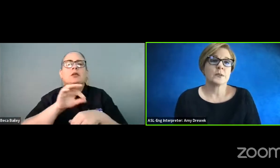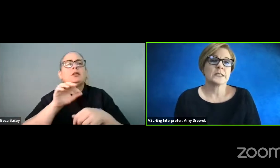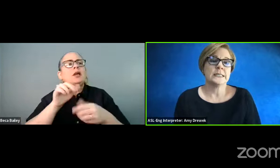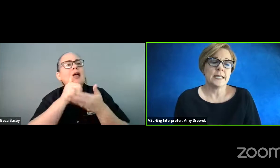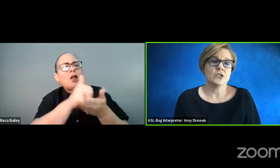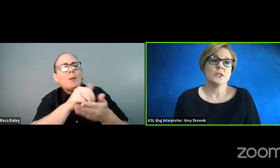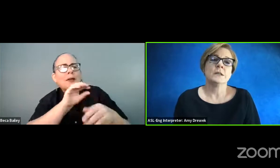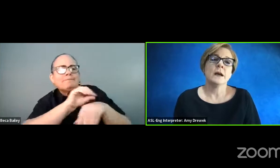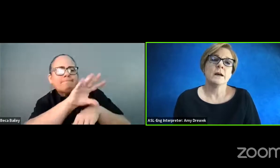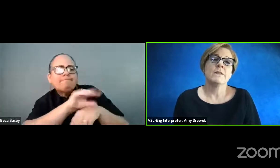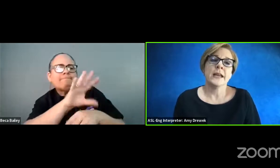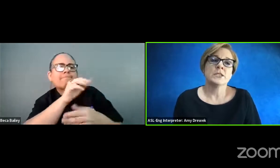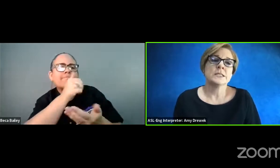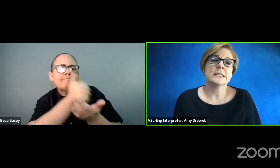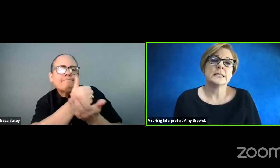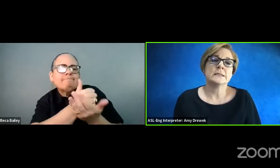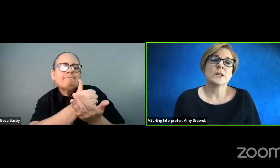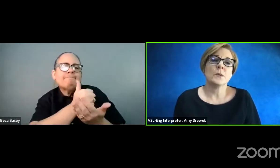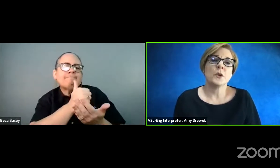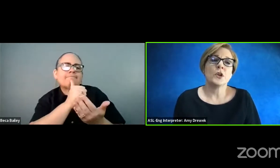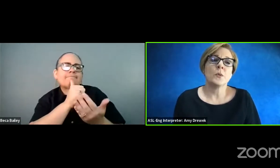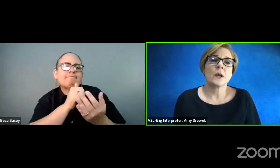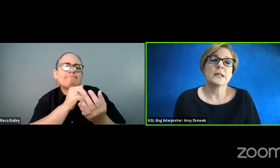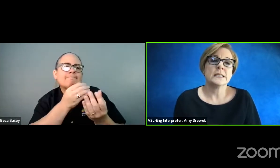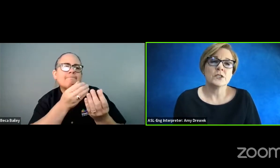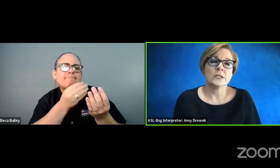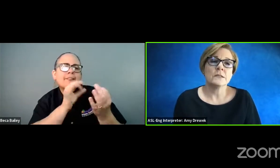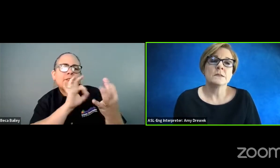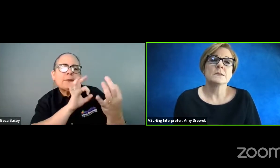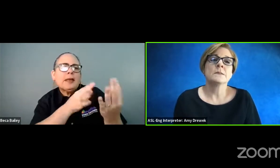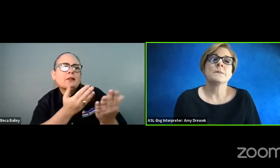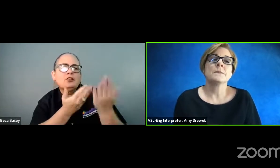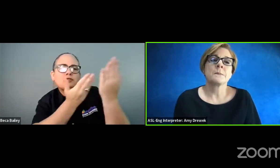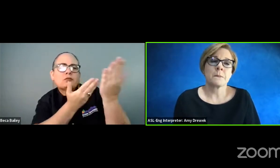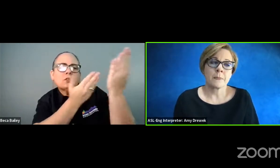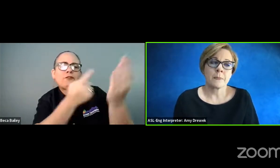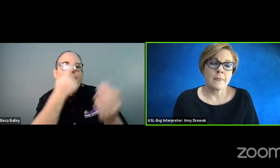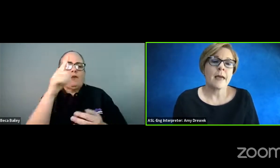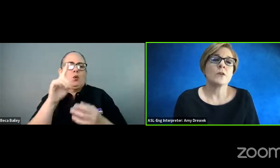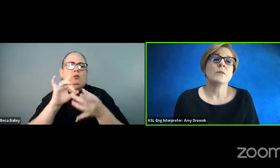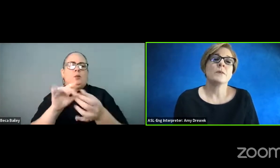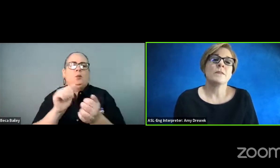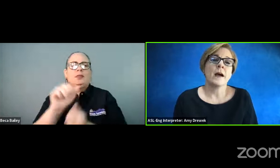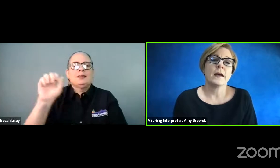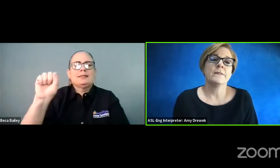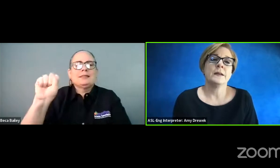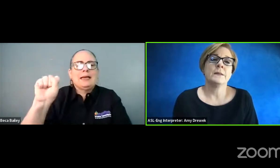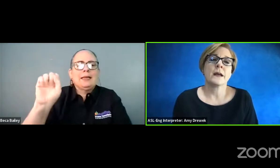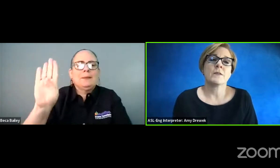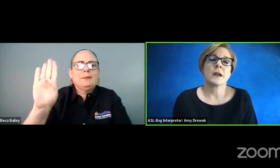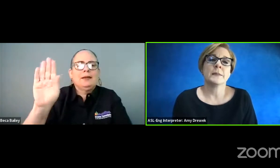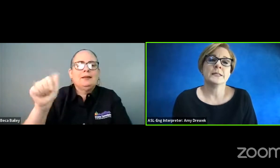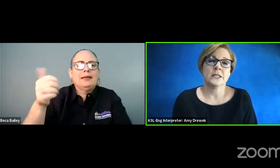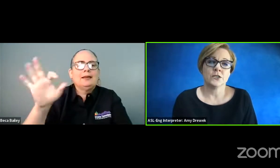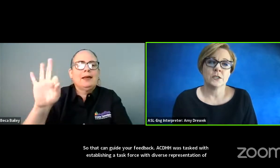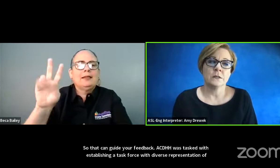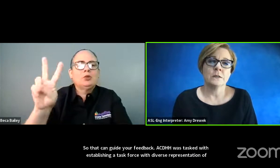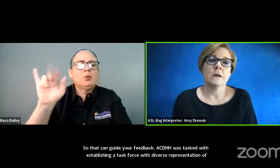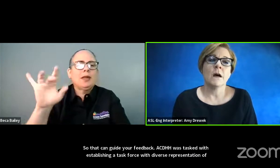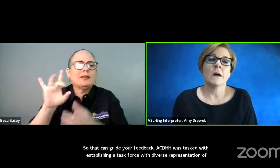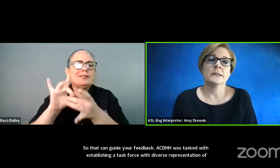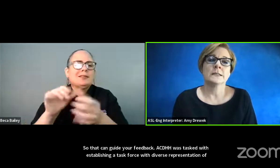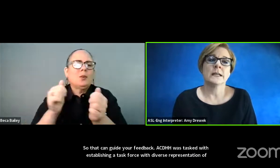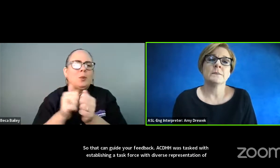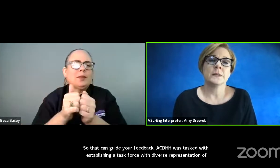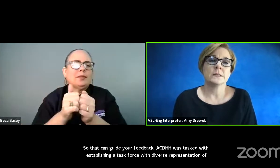diverse representation of agencies and community organizations that could provide feedback and